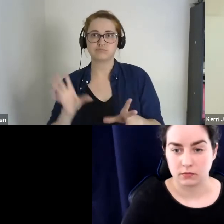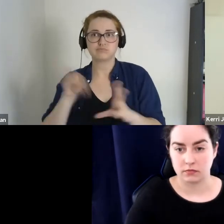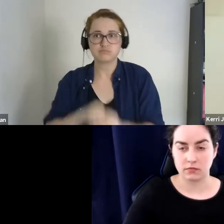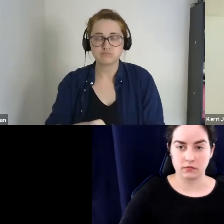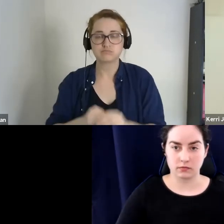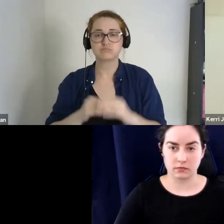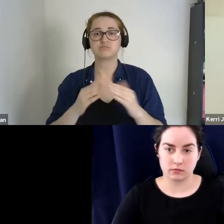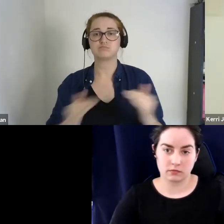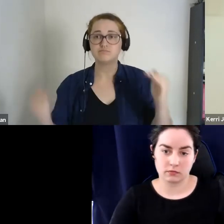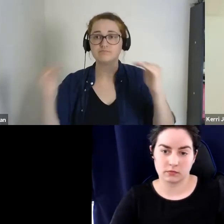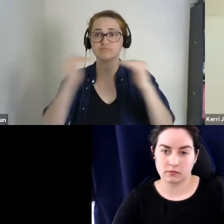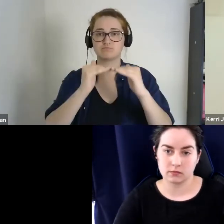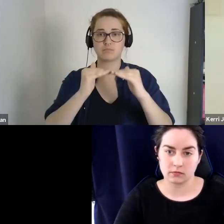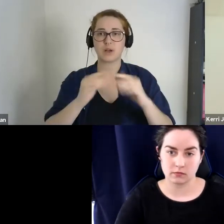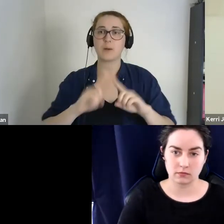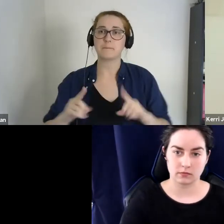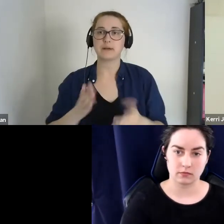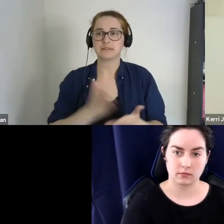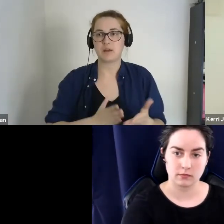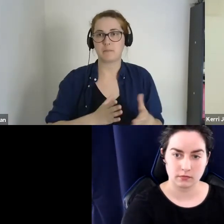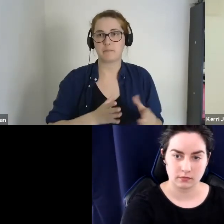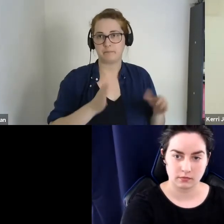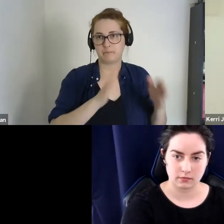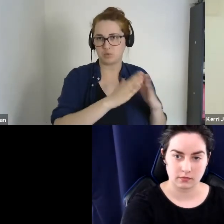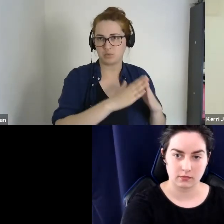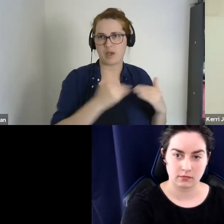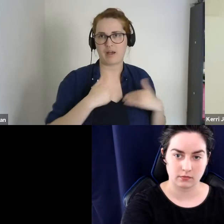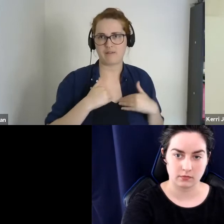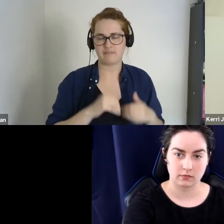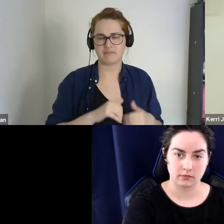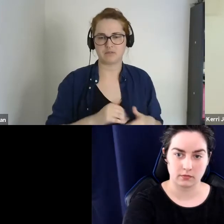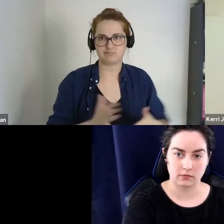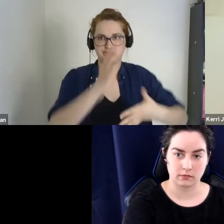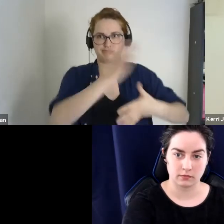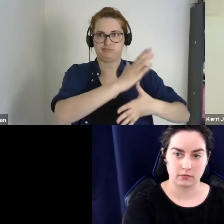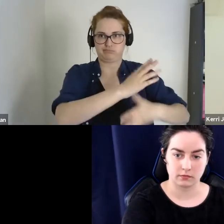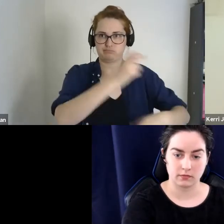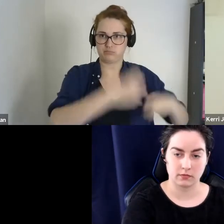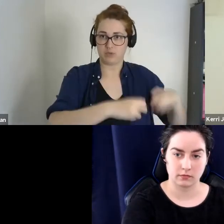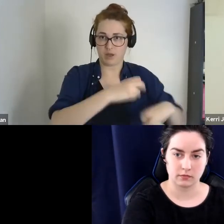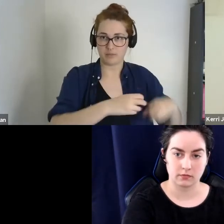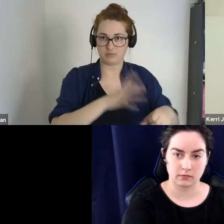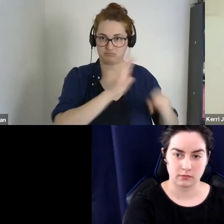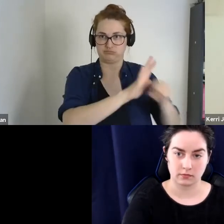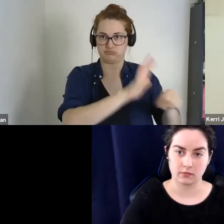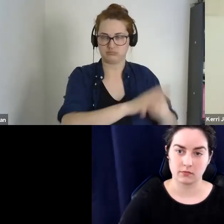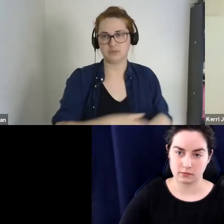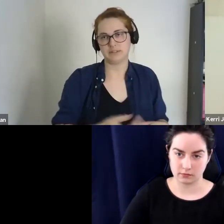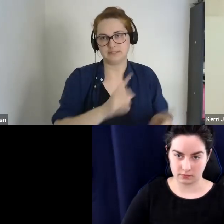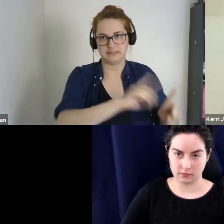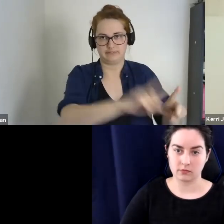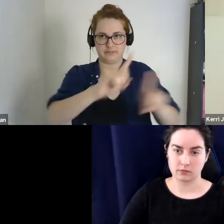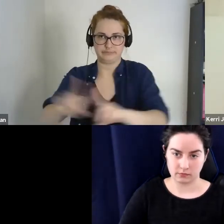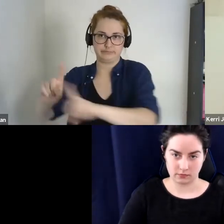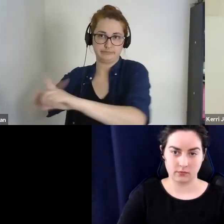different communities have different priority issues that they are advocating for. So as much